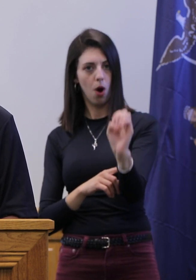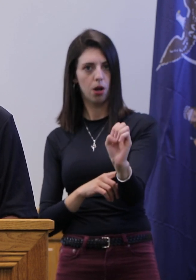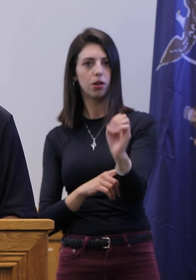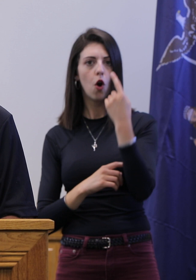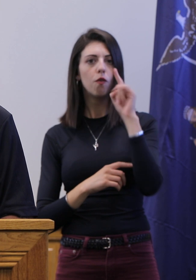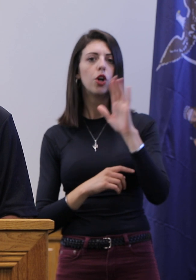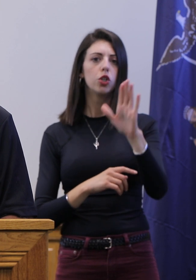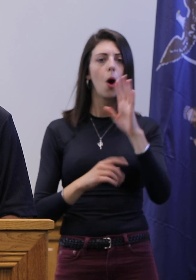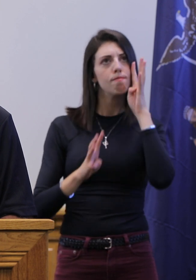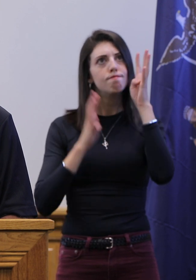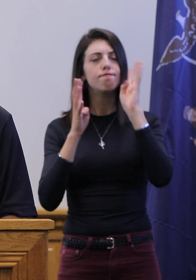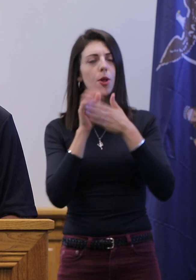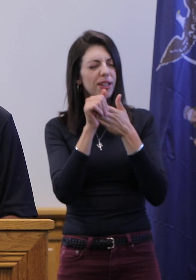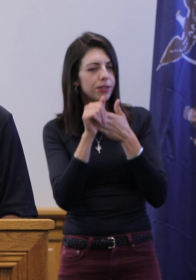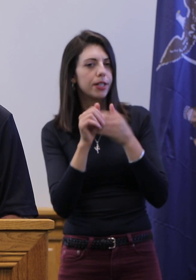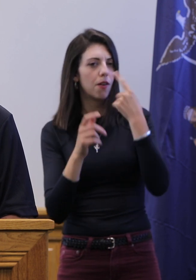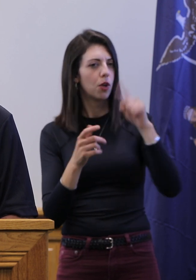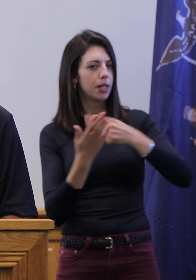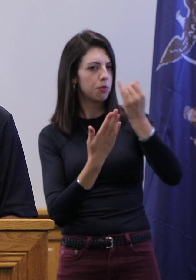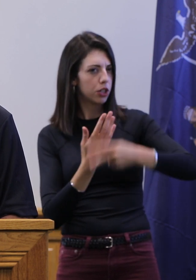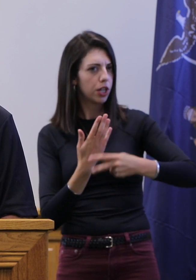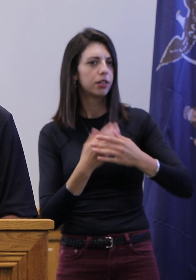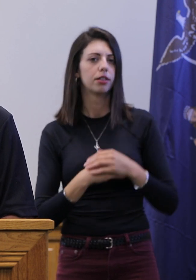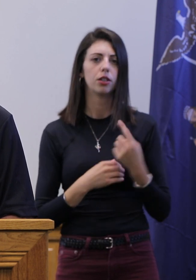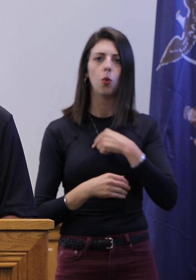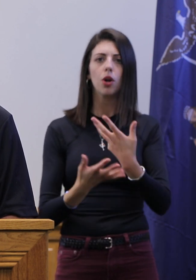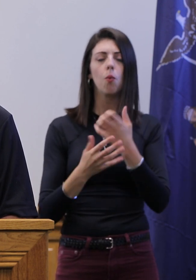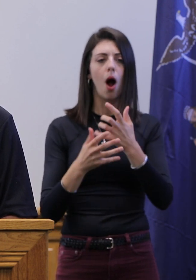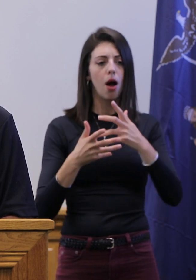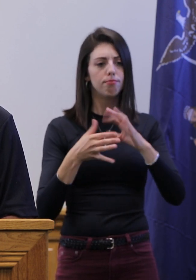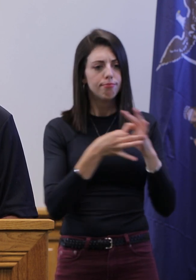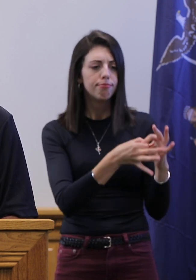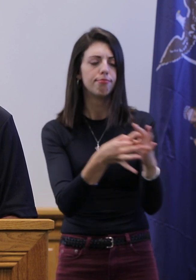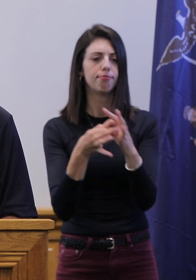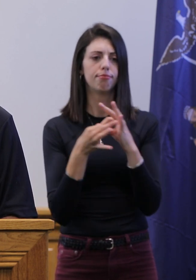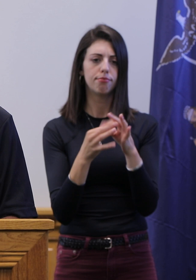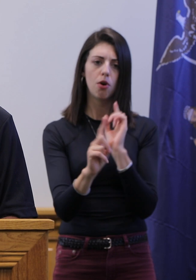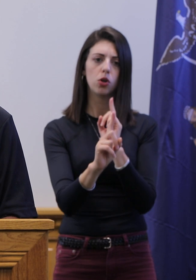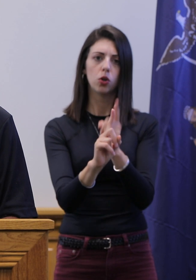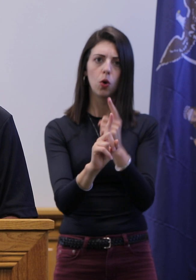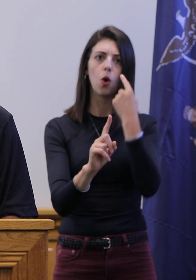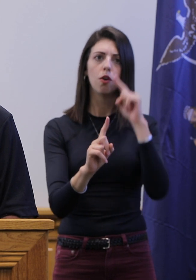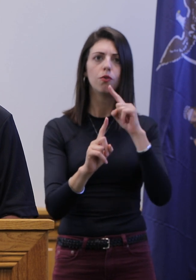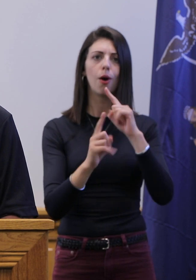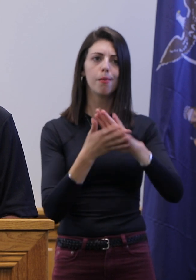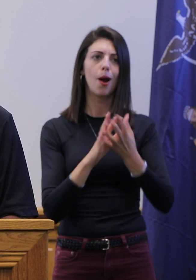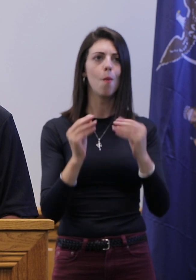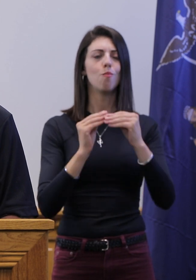project. We share a common goal of creating a strong community despite the hardships of coronavirus.